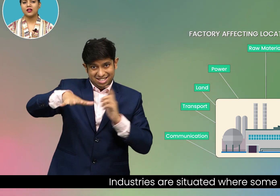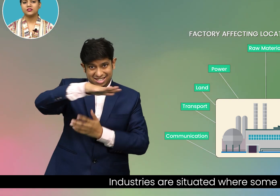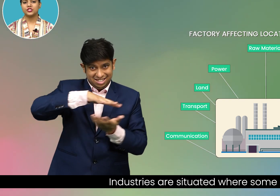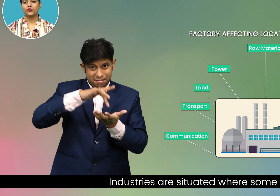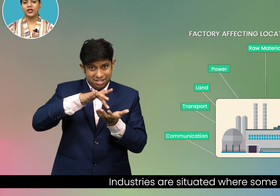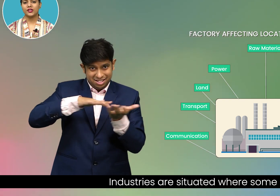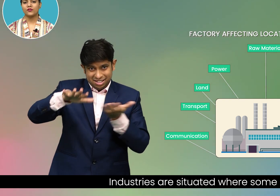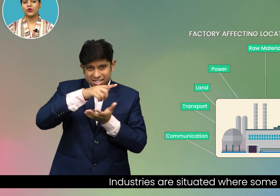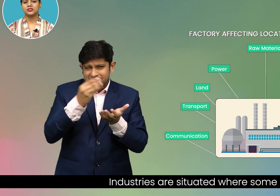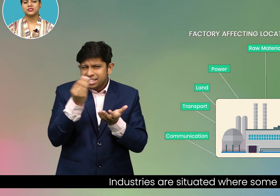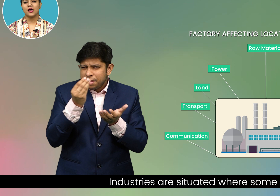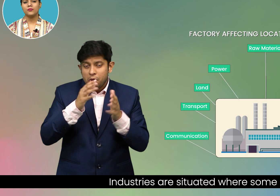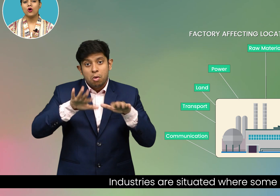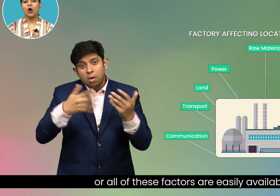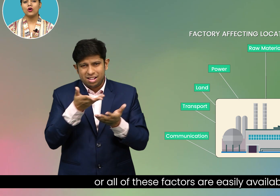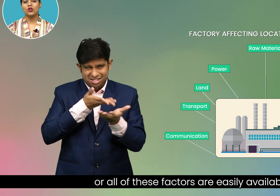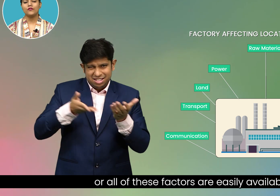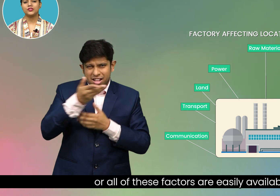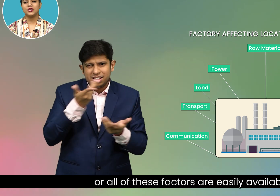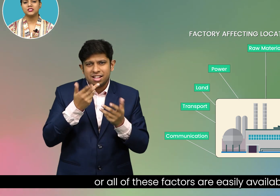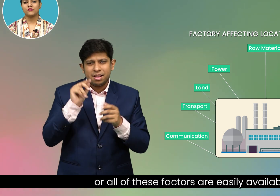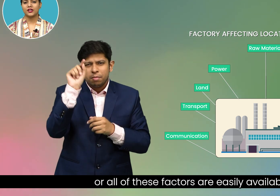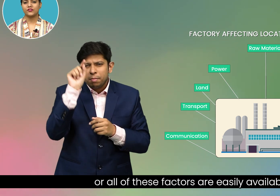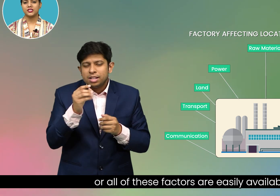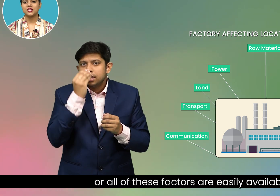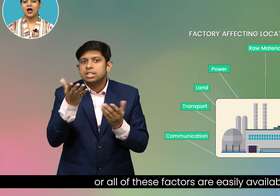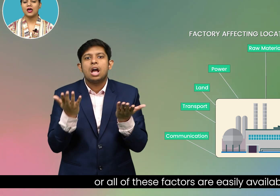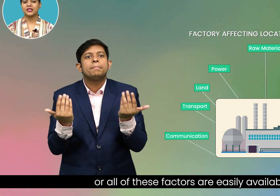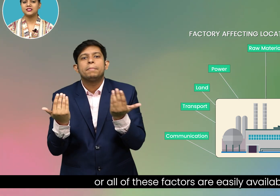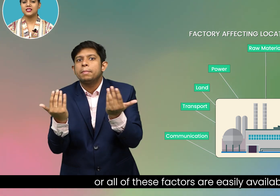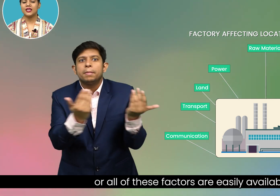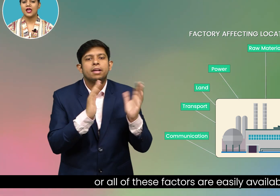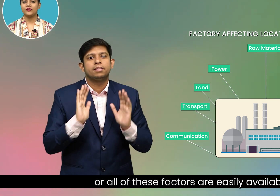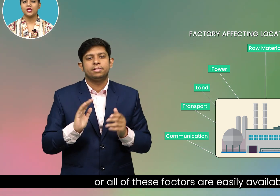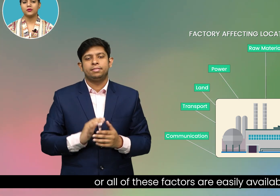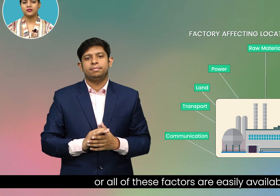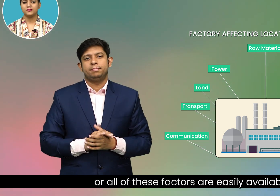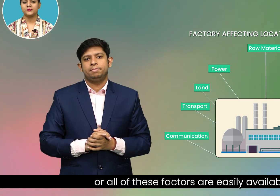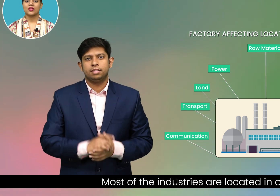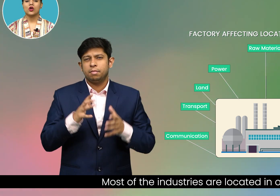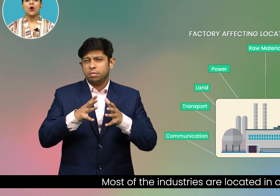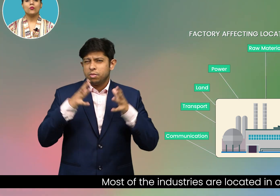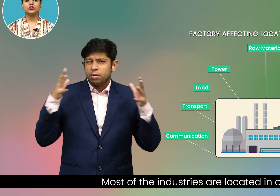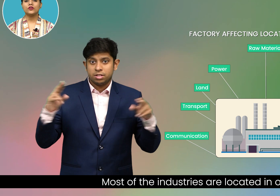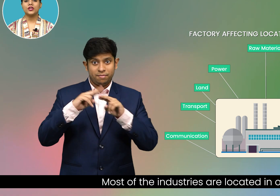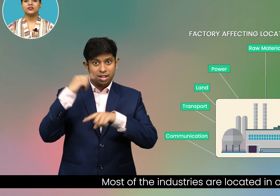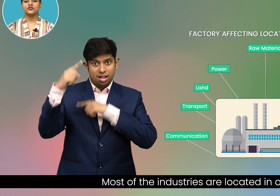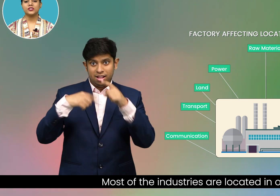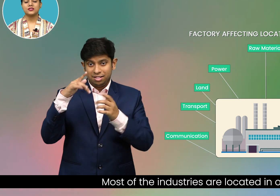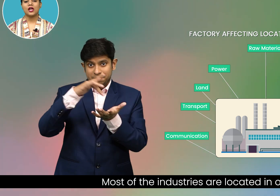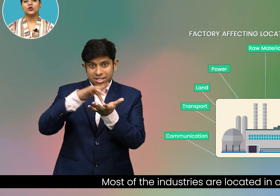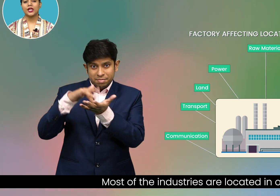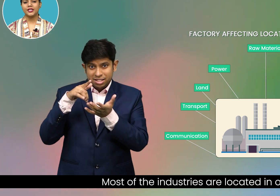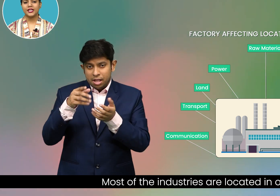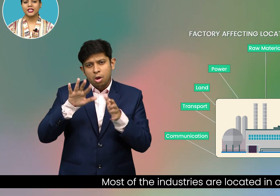Industries are situated where some or all of these factories are easily available. Most of the